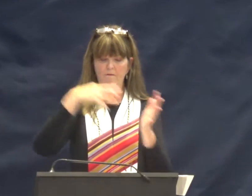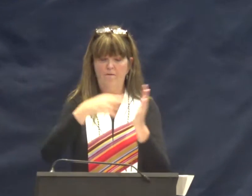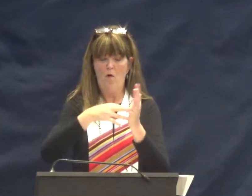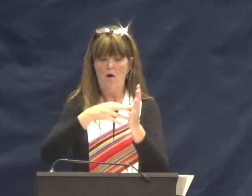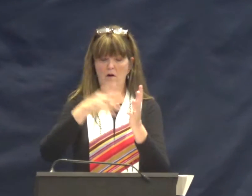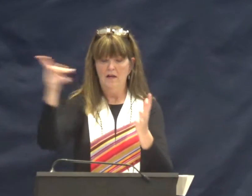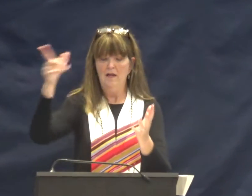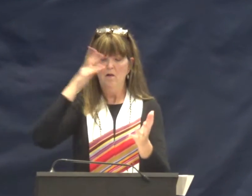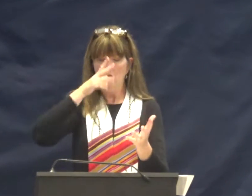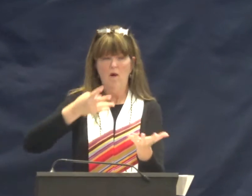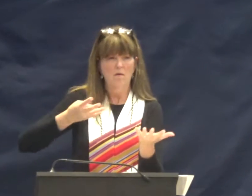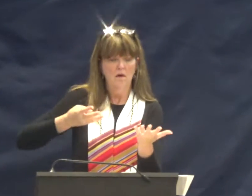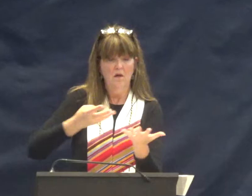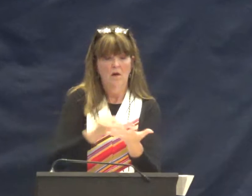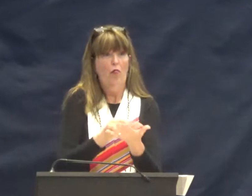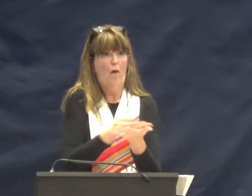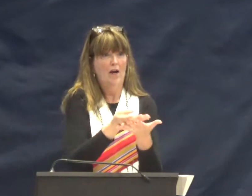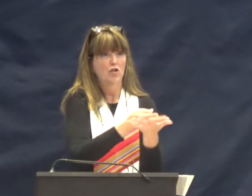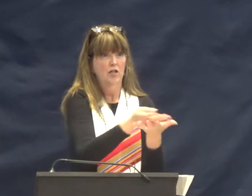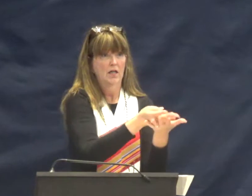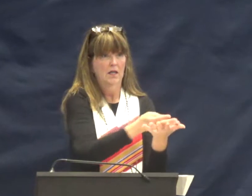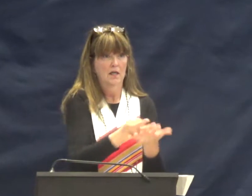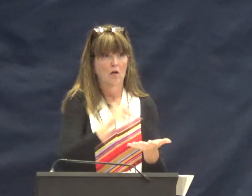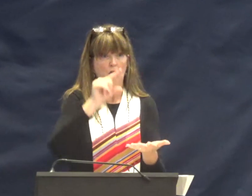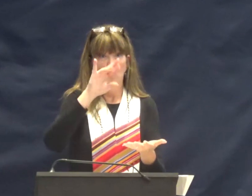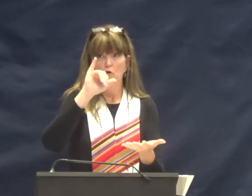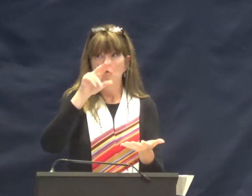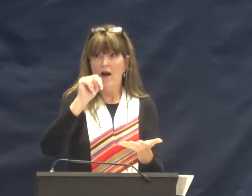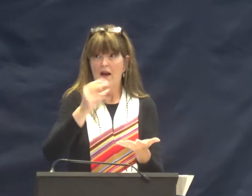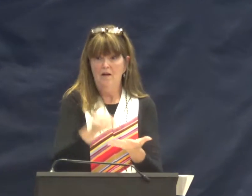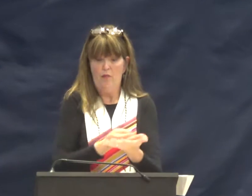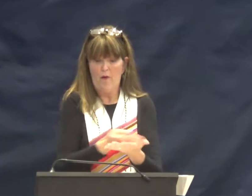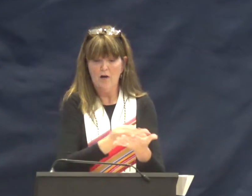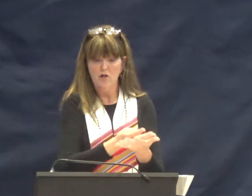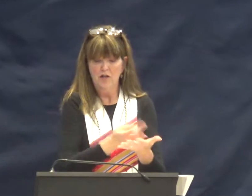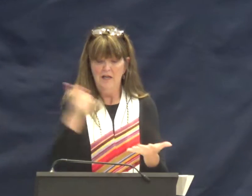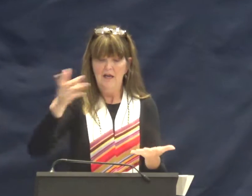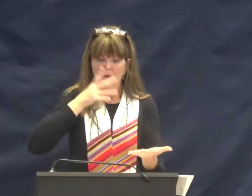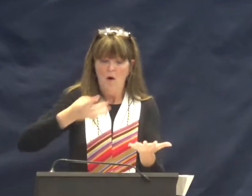a farmer's fork, his fork will winnow the grain,